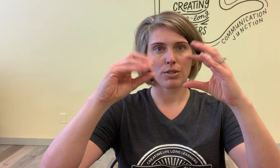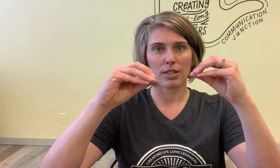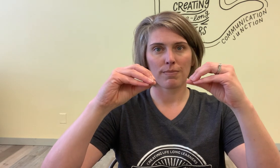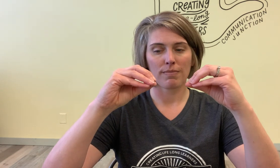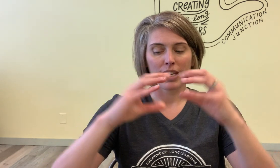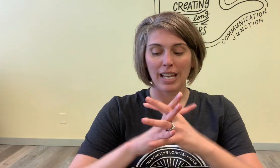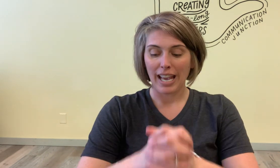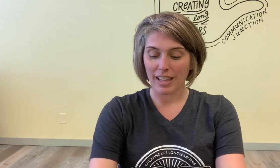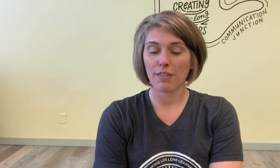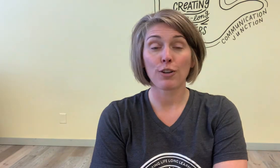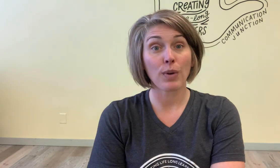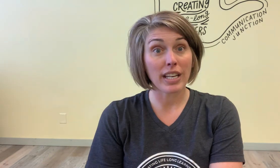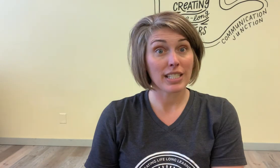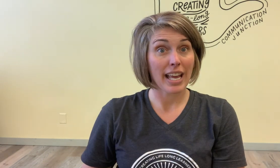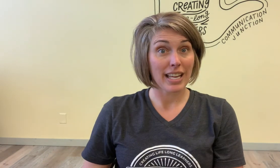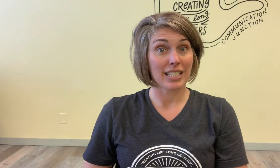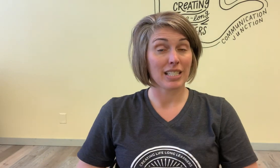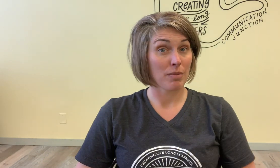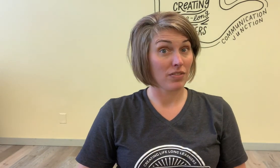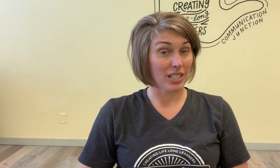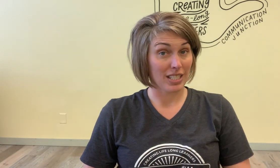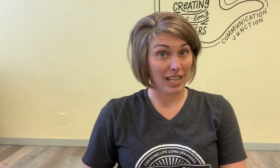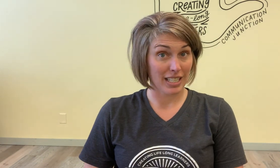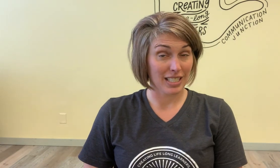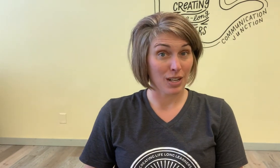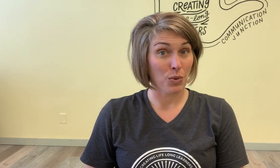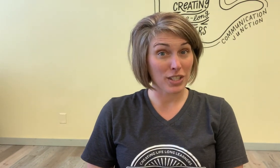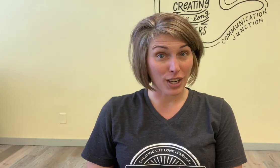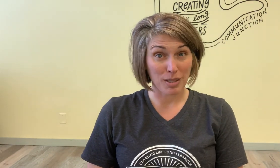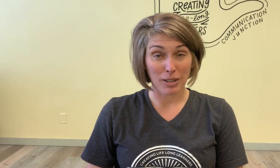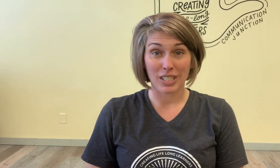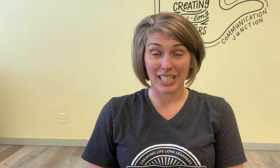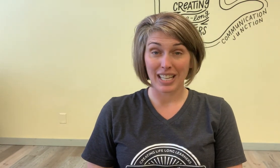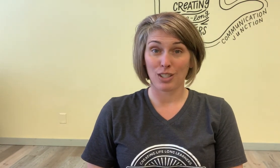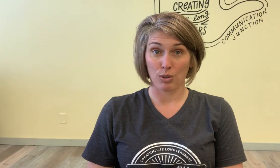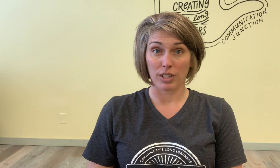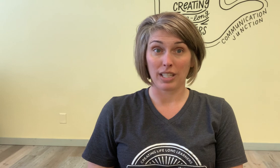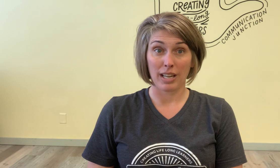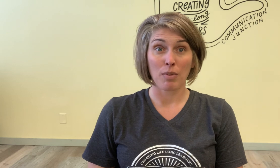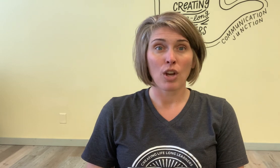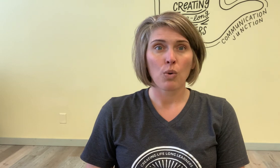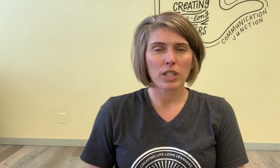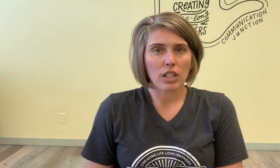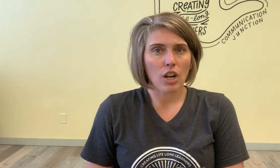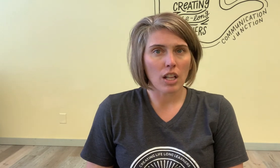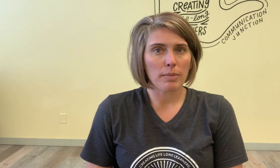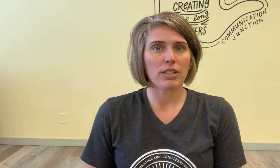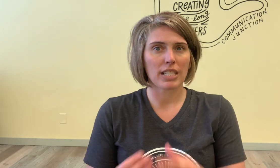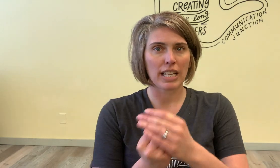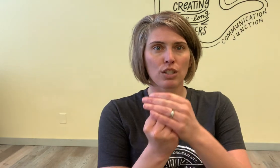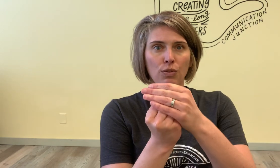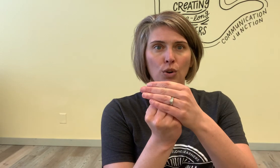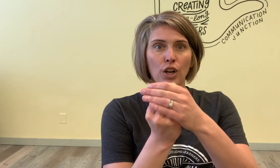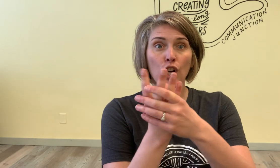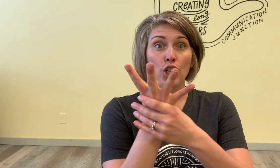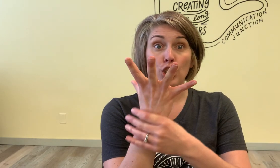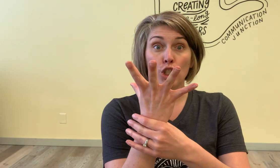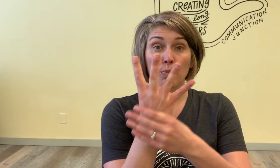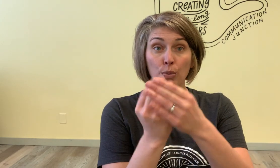bubbles. And then if you're ready to add in some of the signs that we talked about today in story time, we talked all about signs for